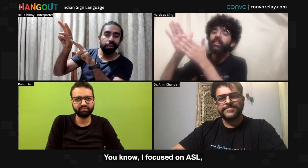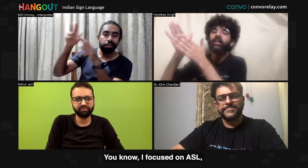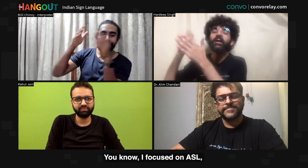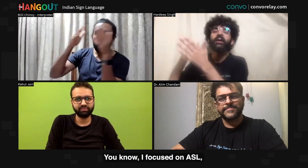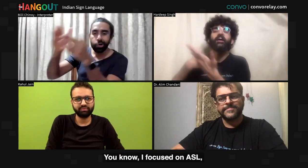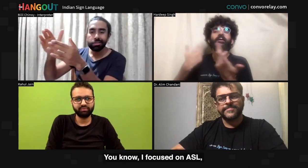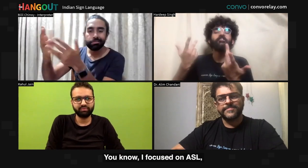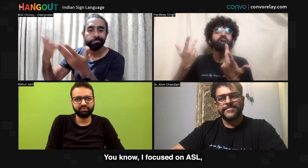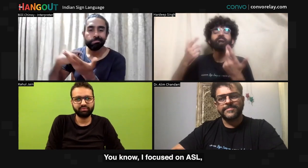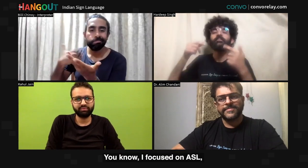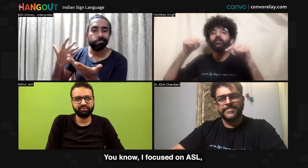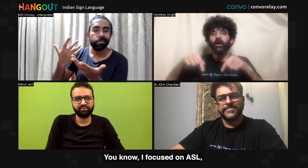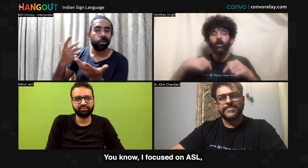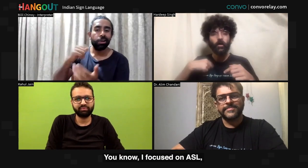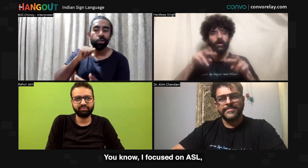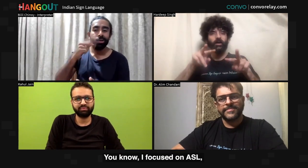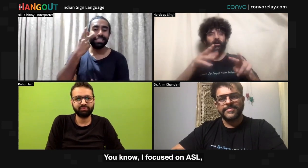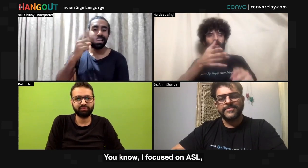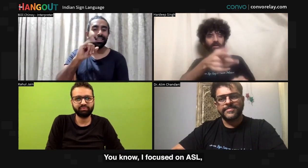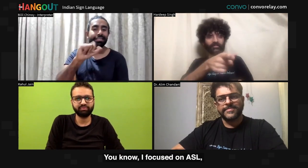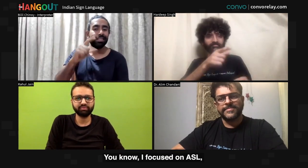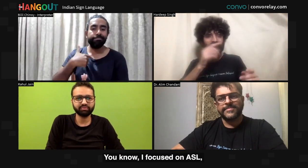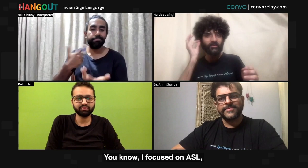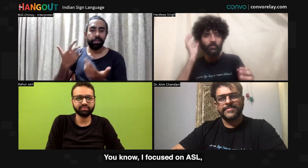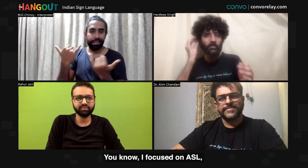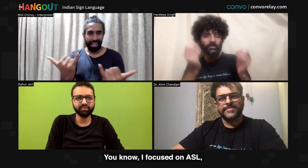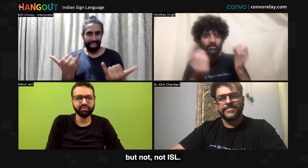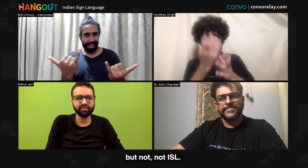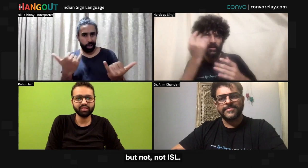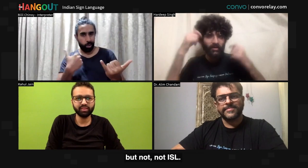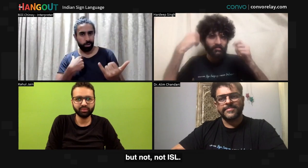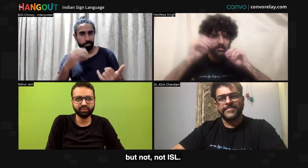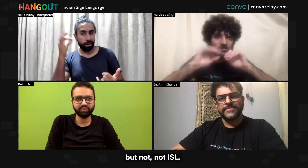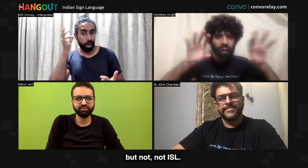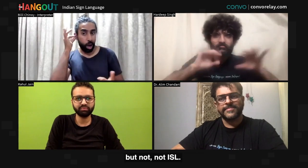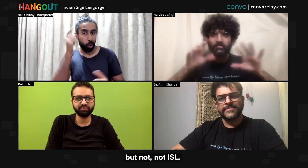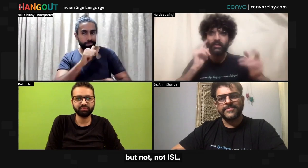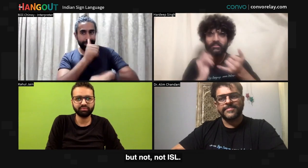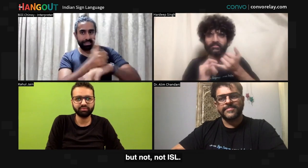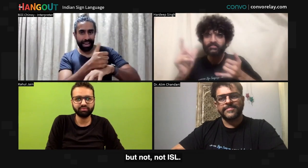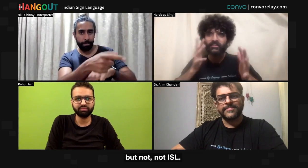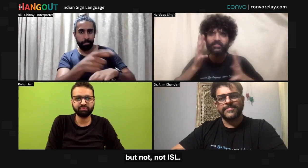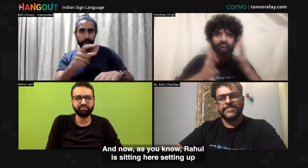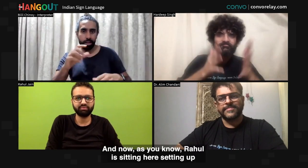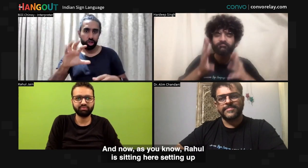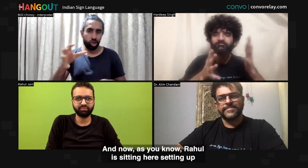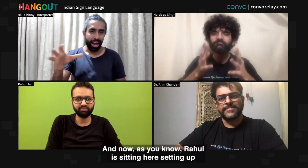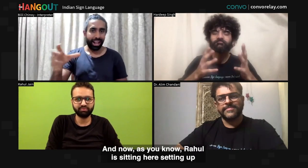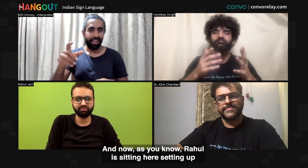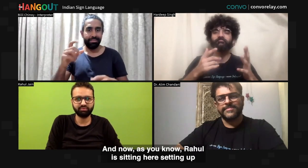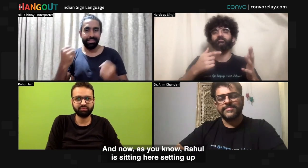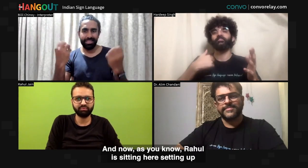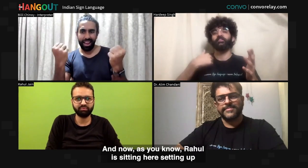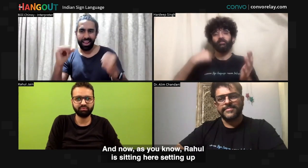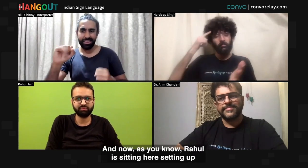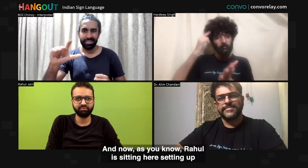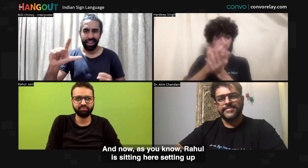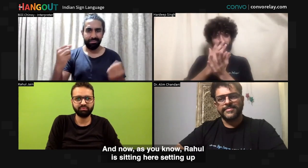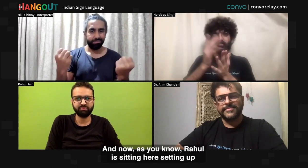I focused on ASL, but not, not ISL. And now, as you know, Rahul is